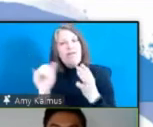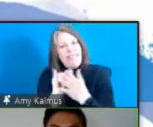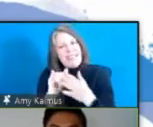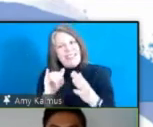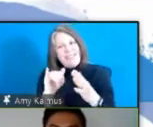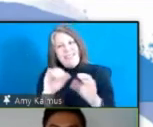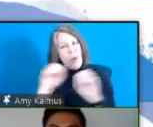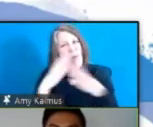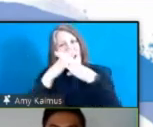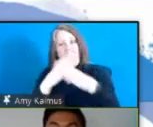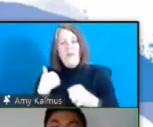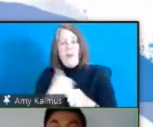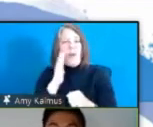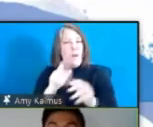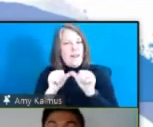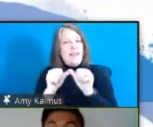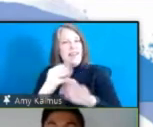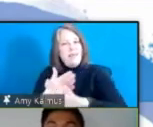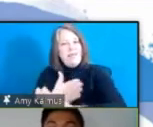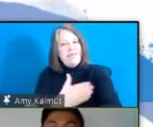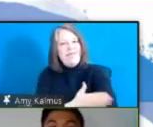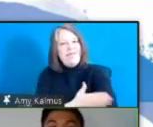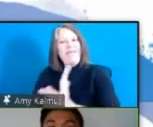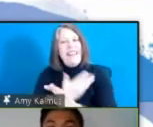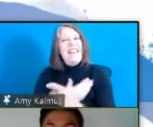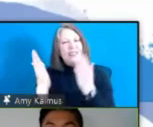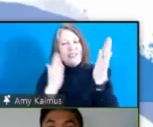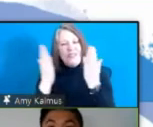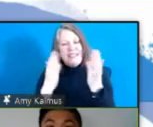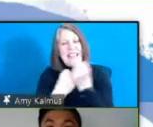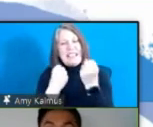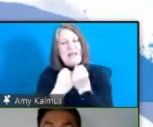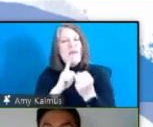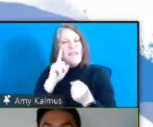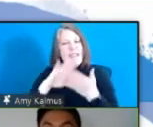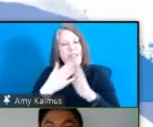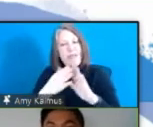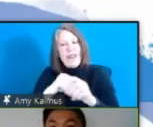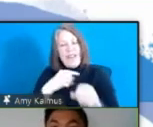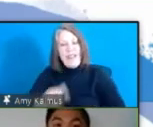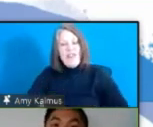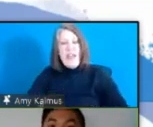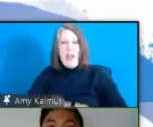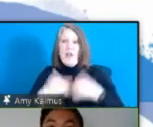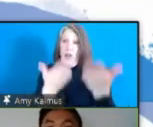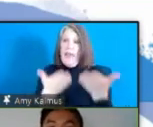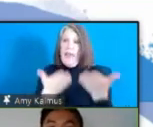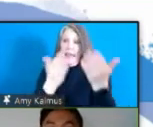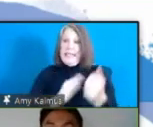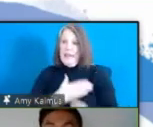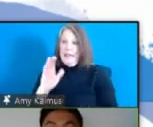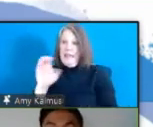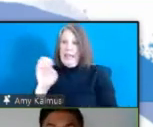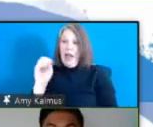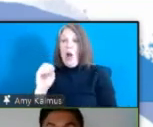keep improving our services and continue to support the deaf community in China in other areas. So this is our CEO,